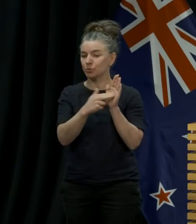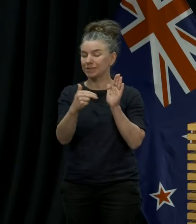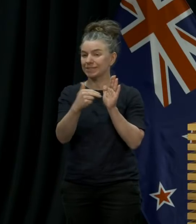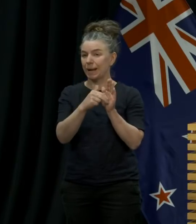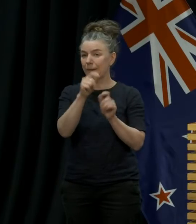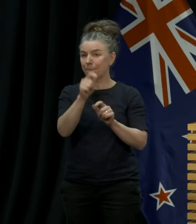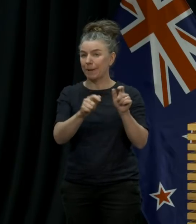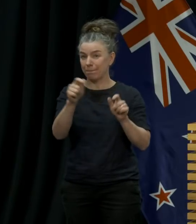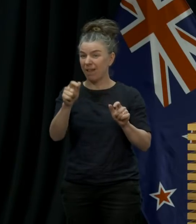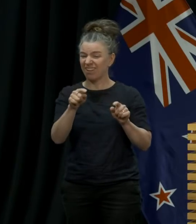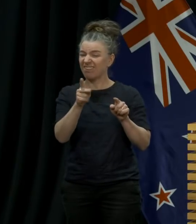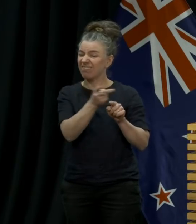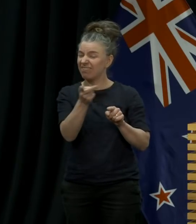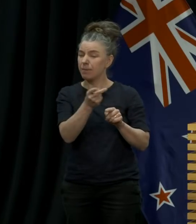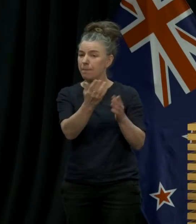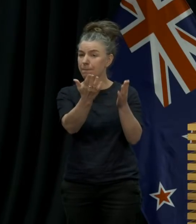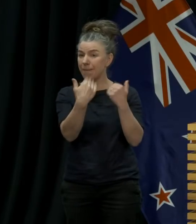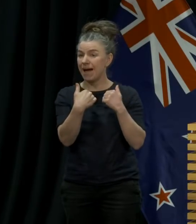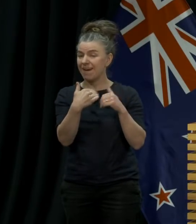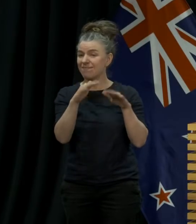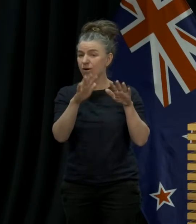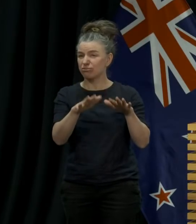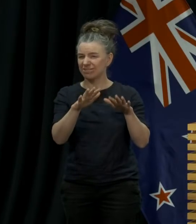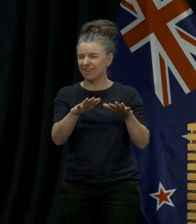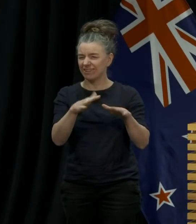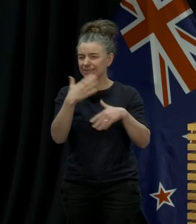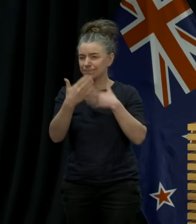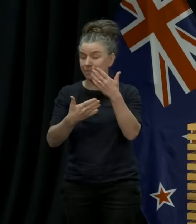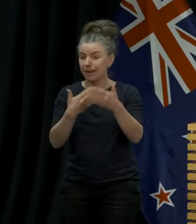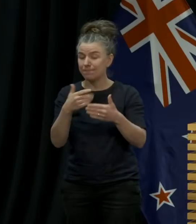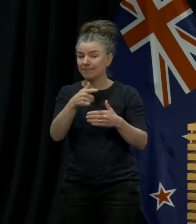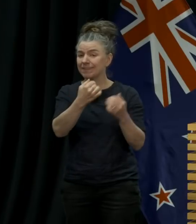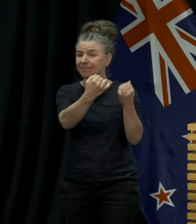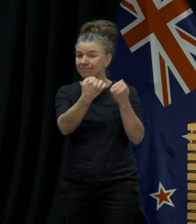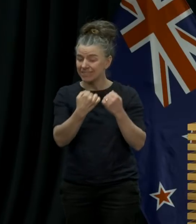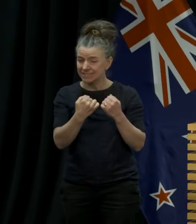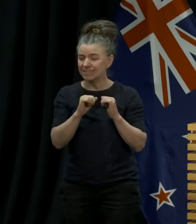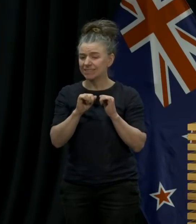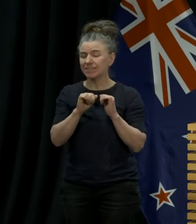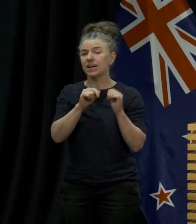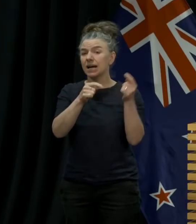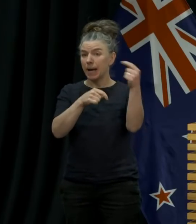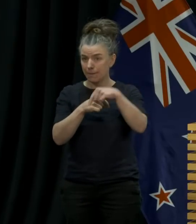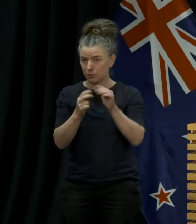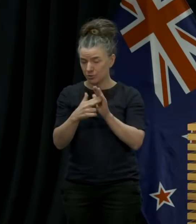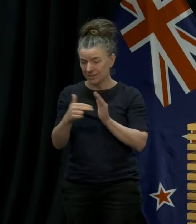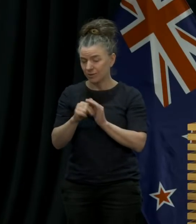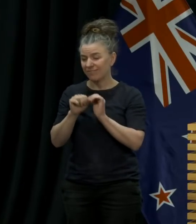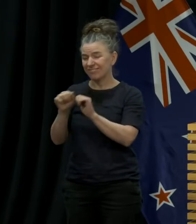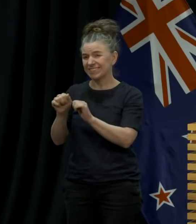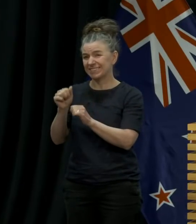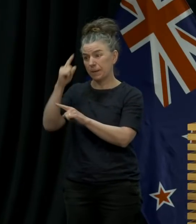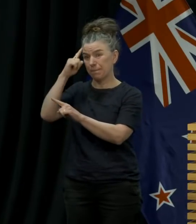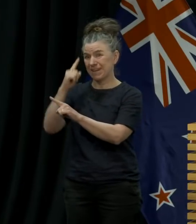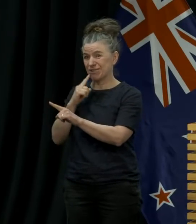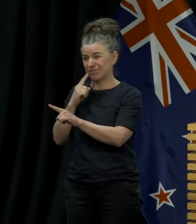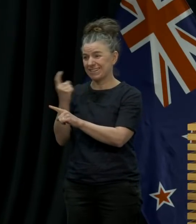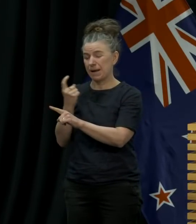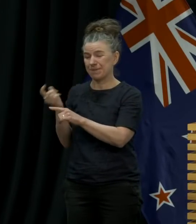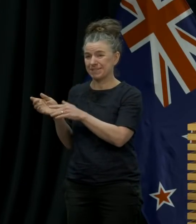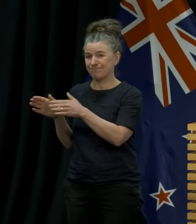citizens returning from the UK to visit their dying parent were allowed to leave a